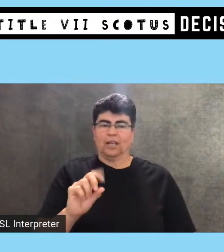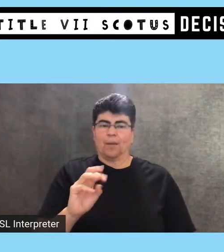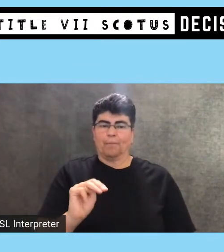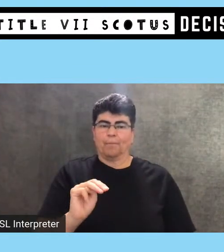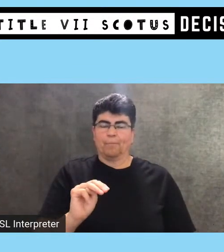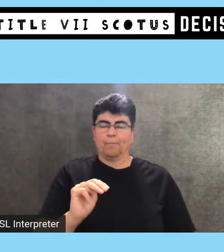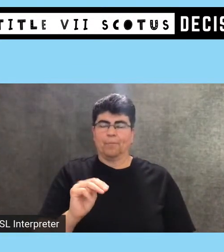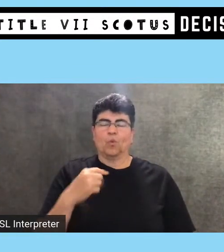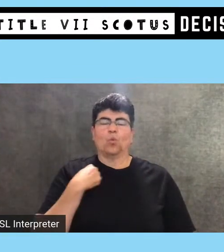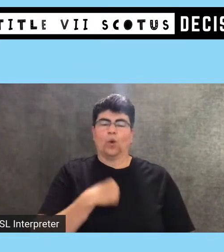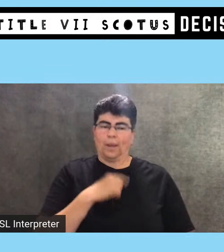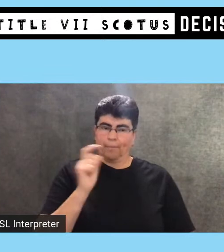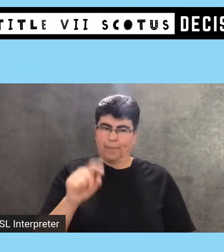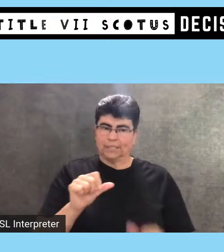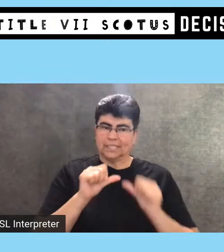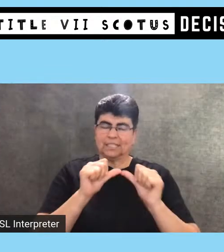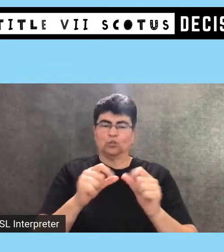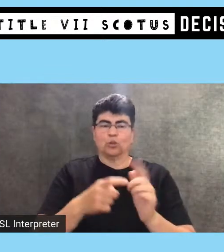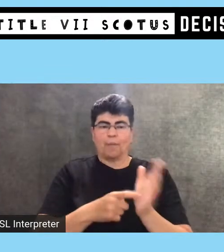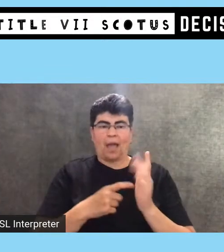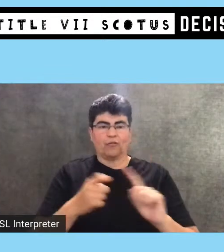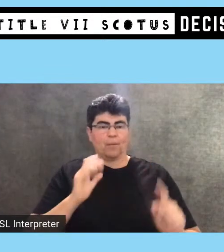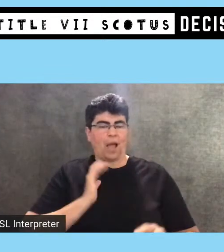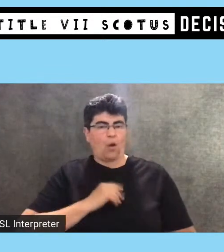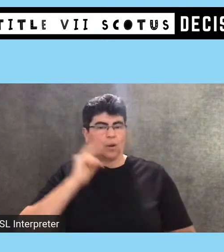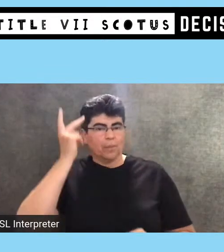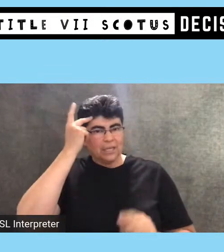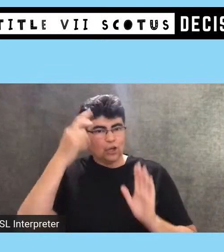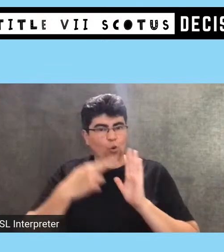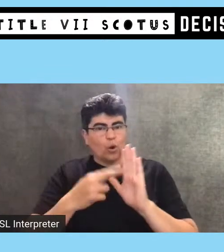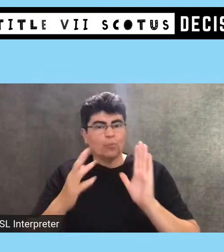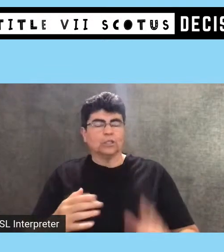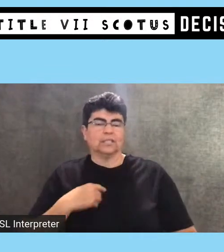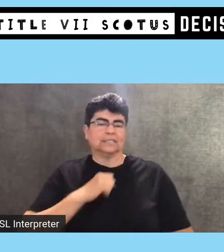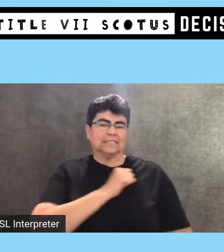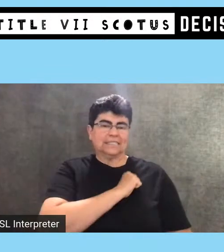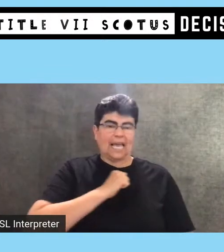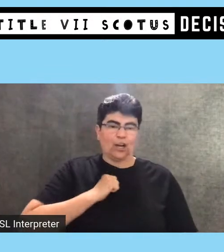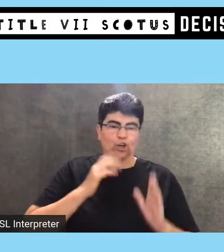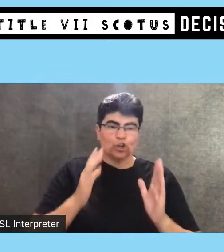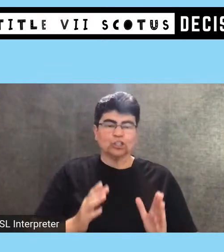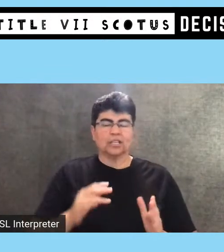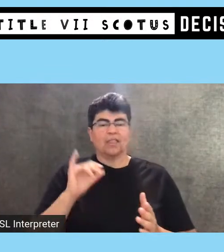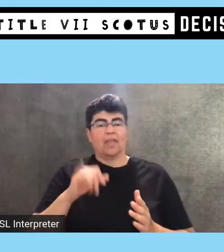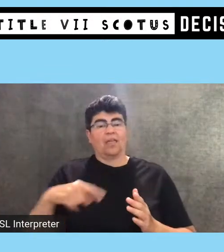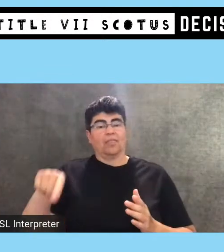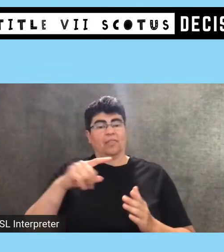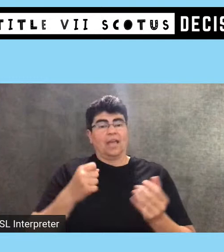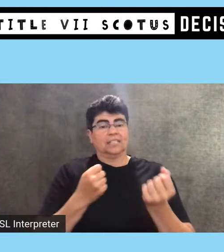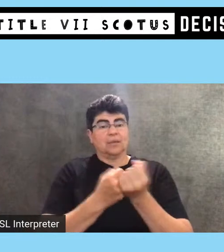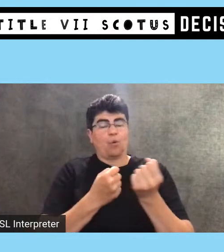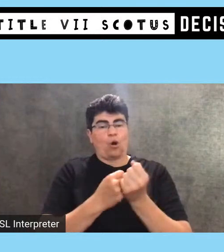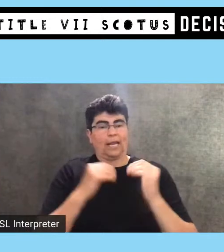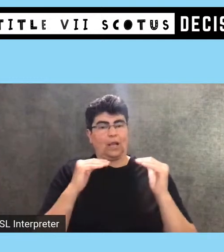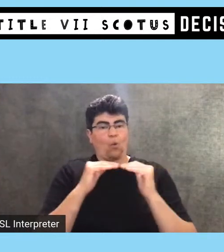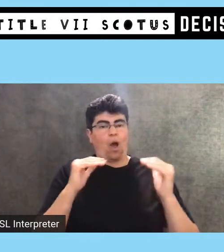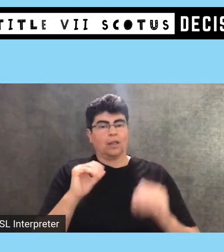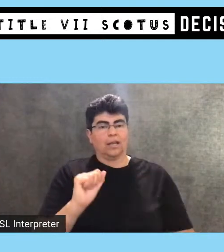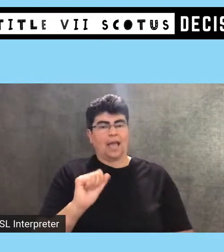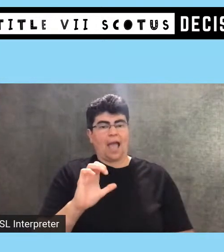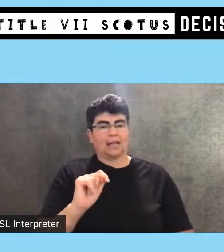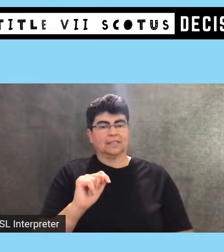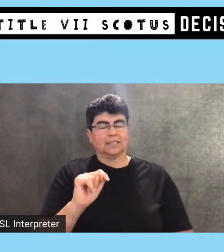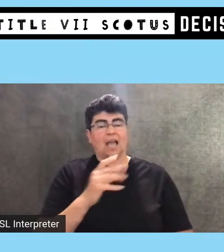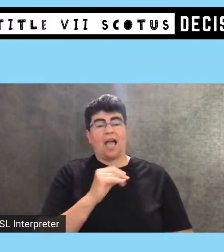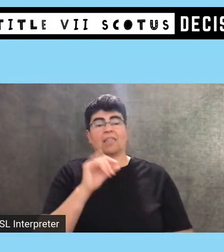must continue to demand from our representatives, from our senators, that they support the Equality Act,